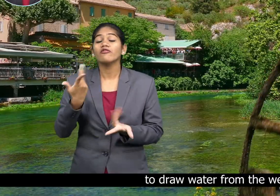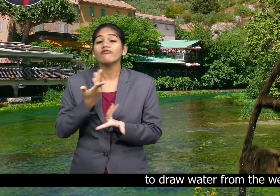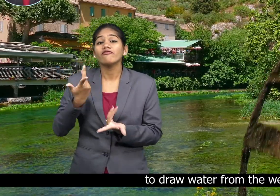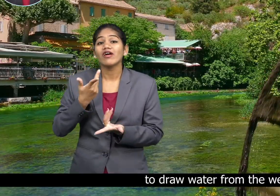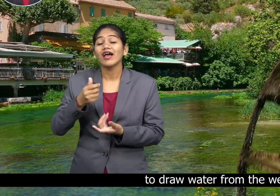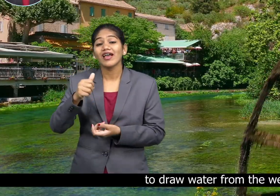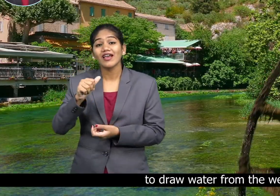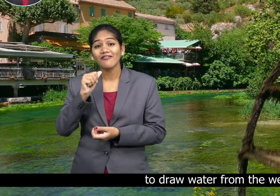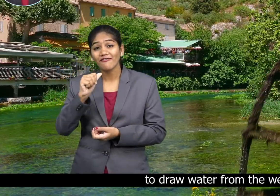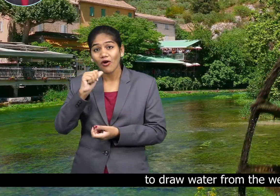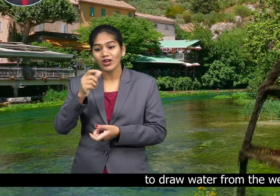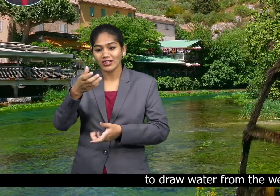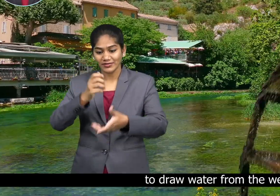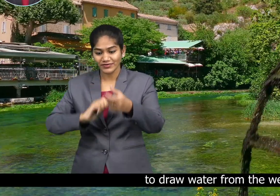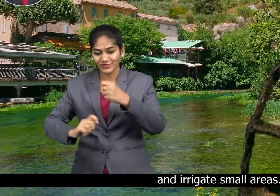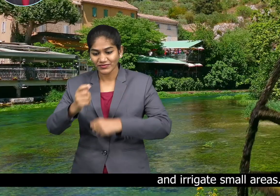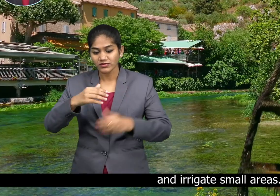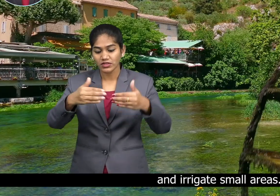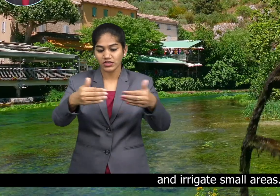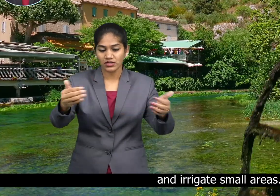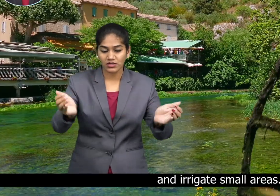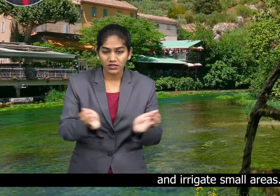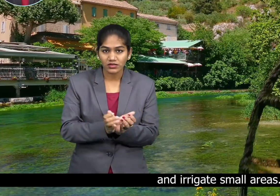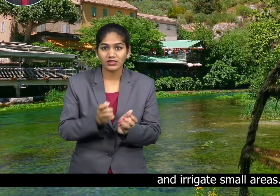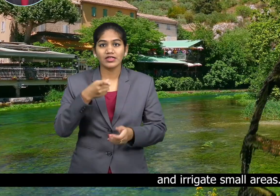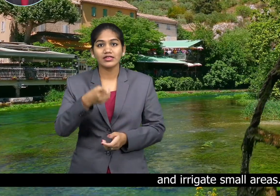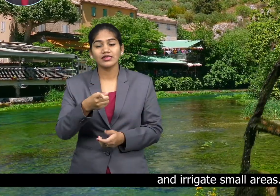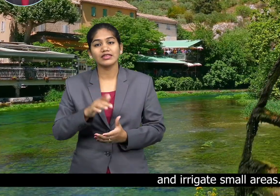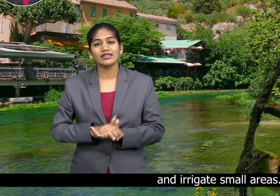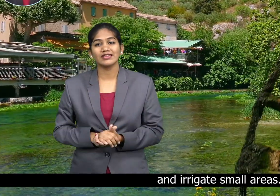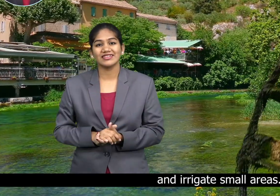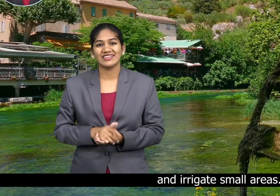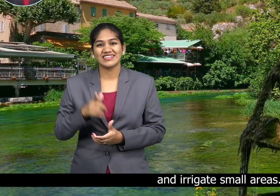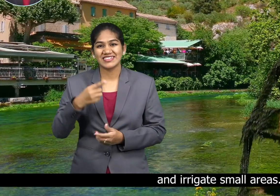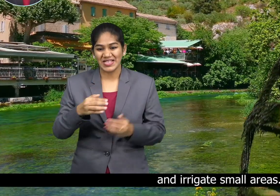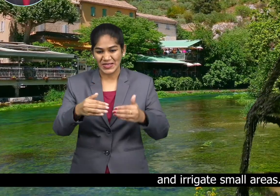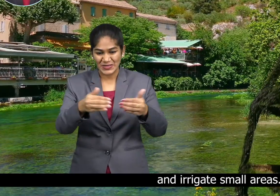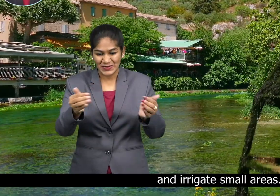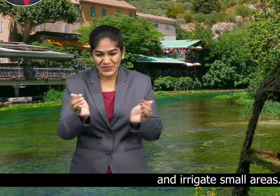from the wells and irrigate small areas.